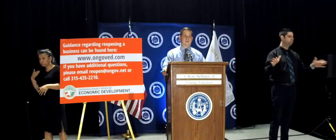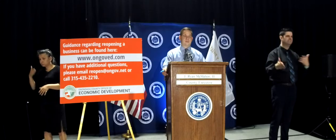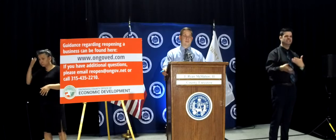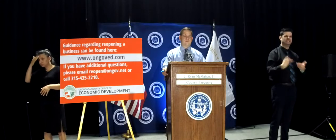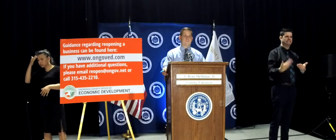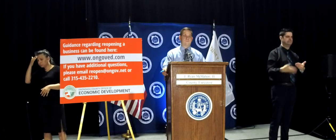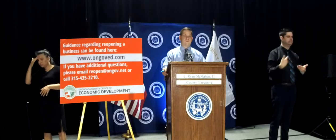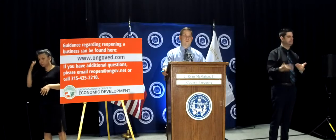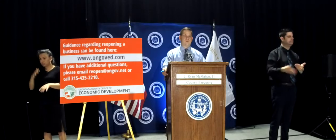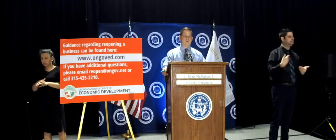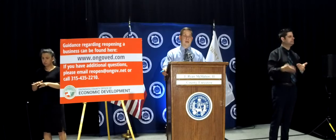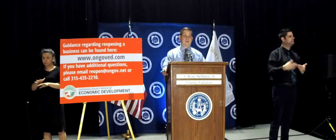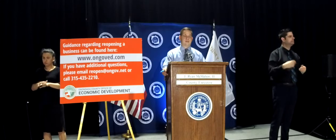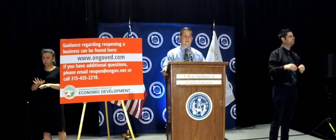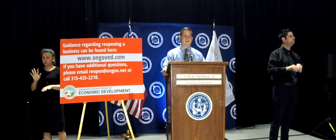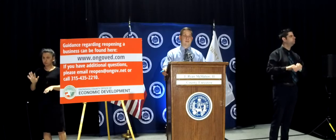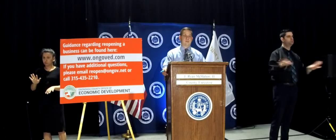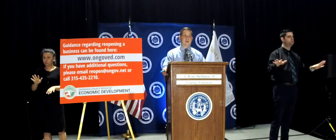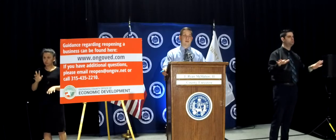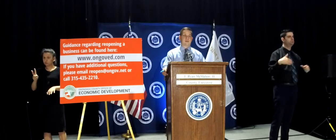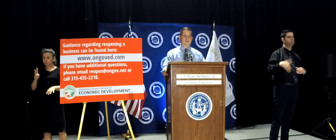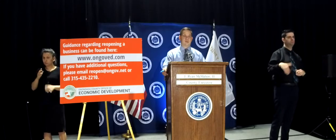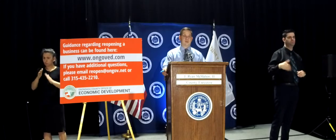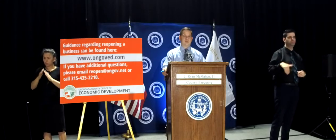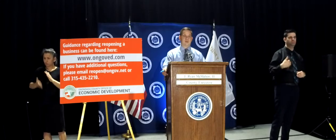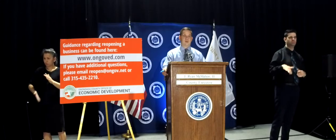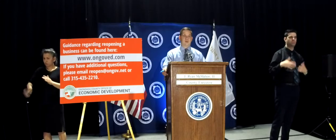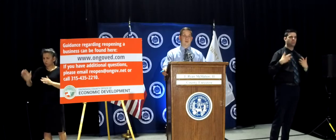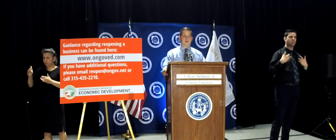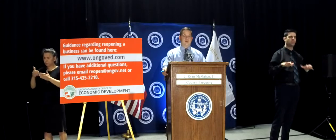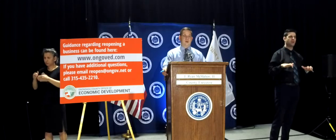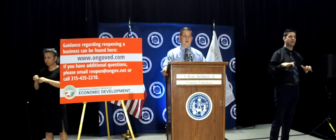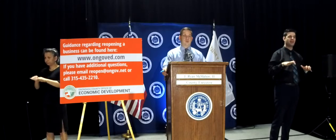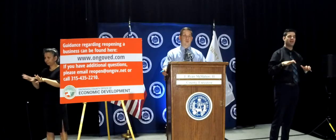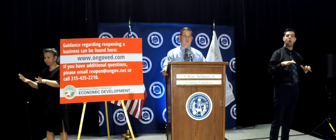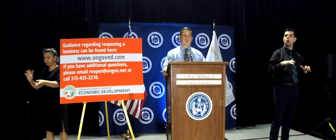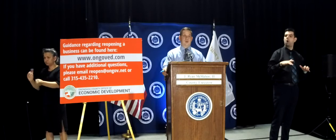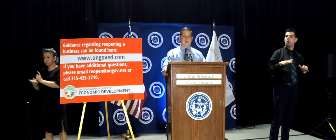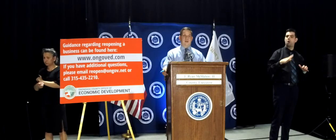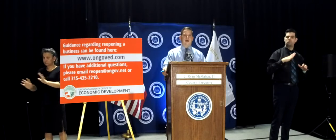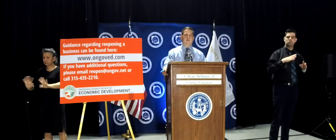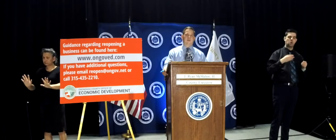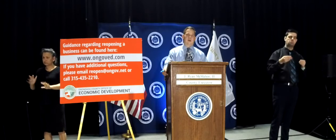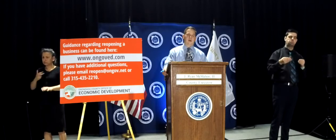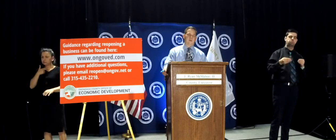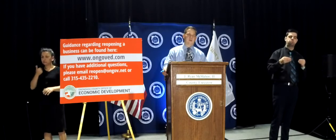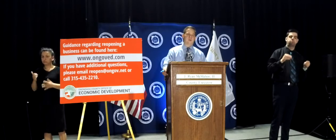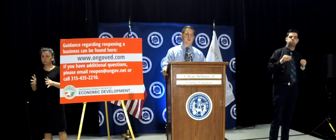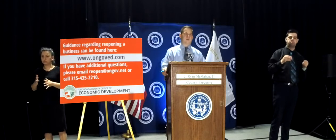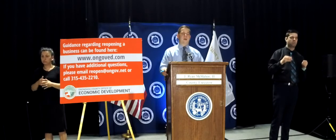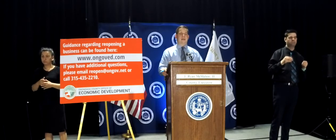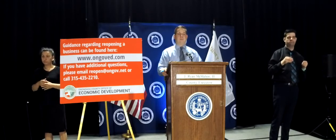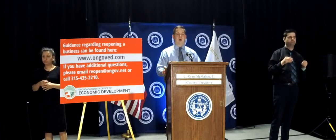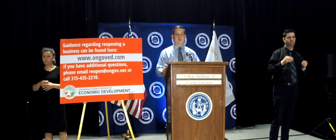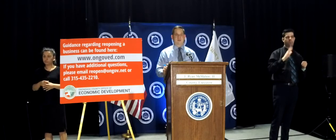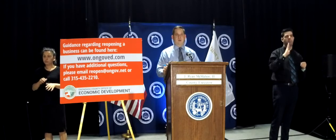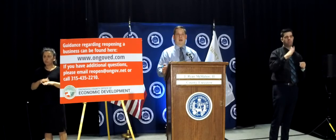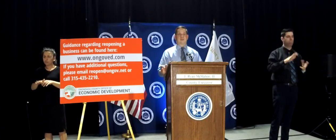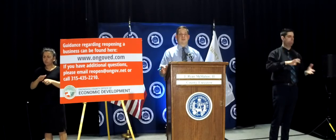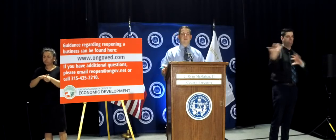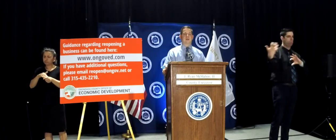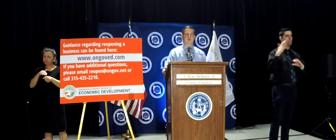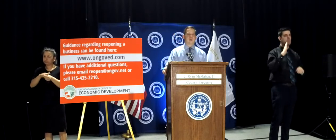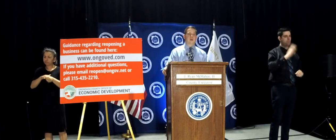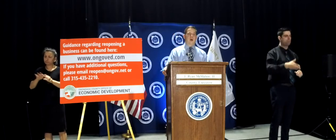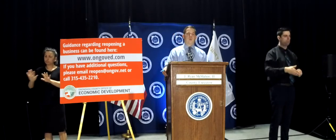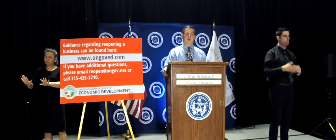it's just, you would hate to make a decision too soon on that. There's many parts of this